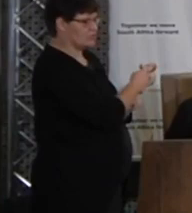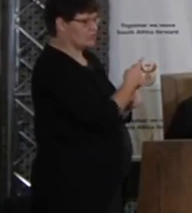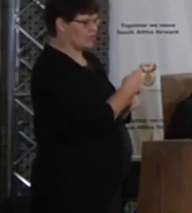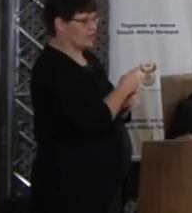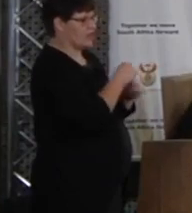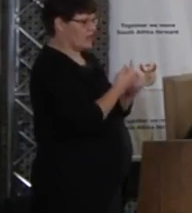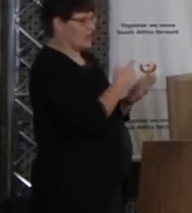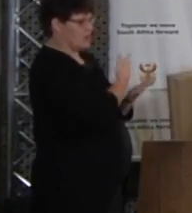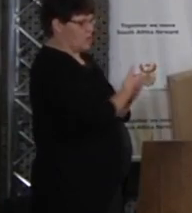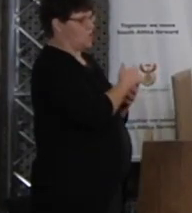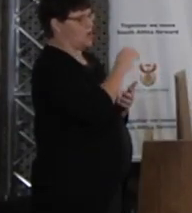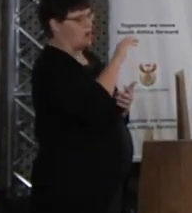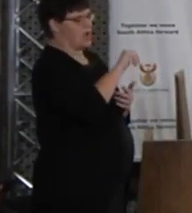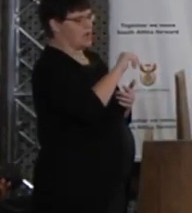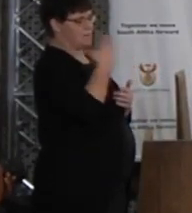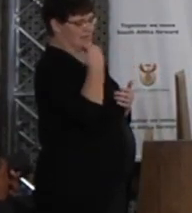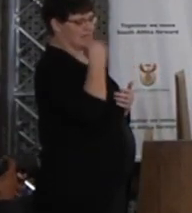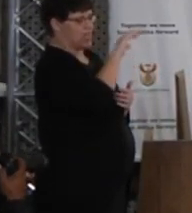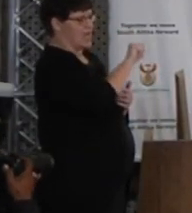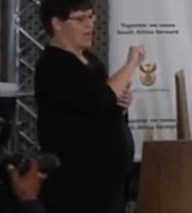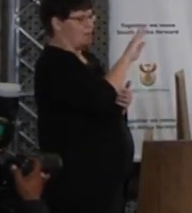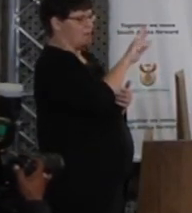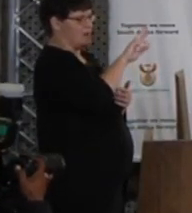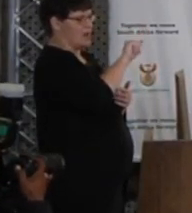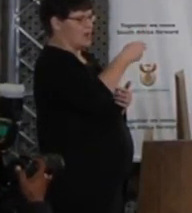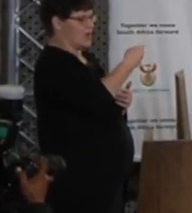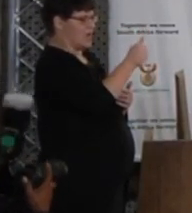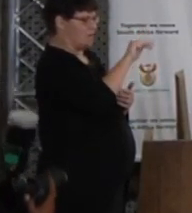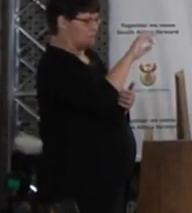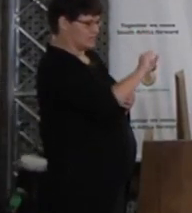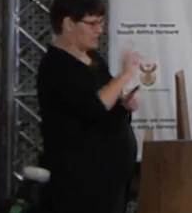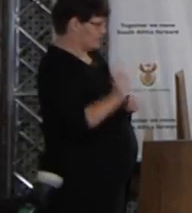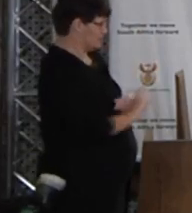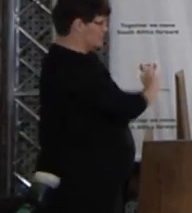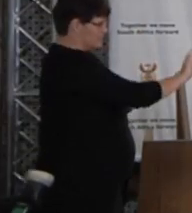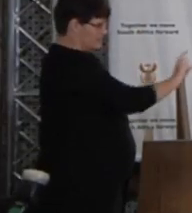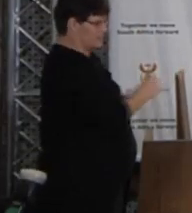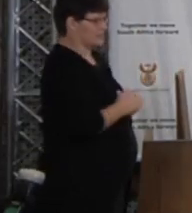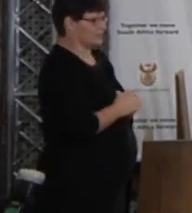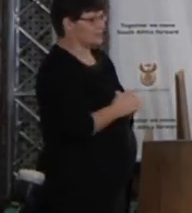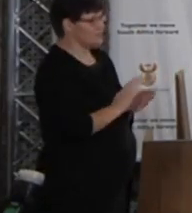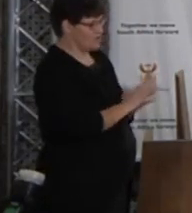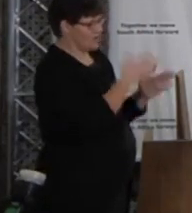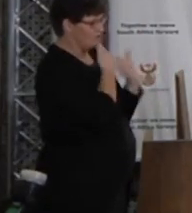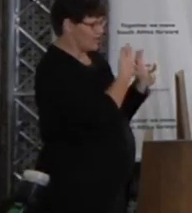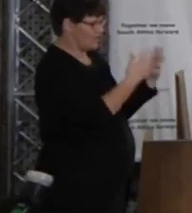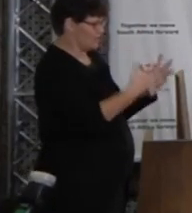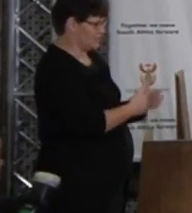Abrams sisitela ungangena kahle oh okay sibonge kakhulu kubalalela